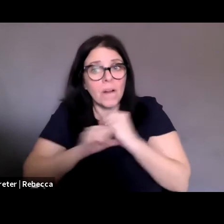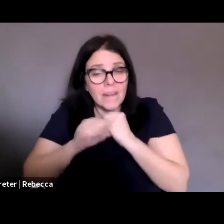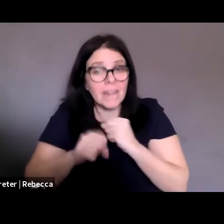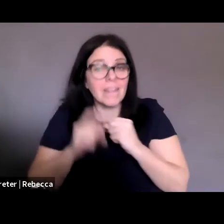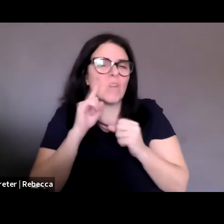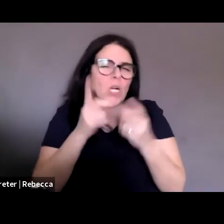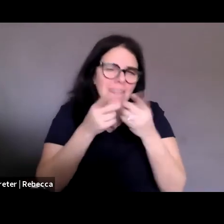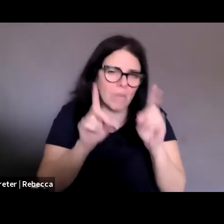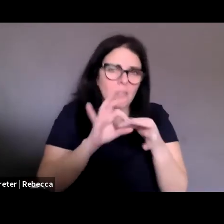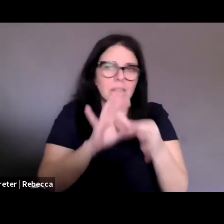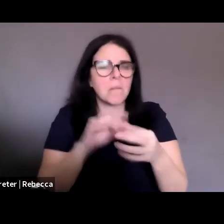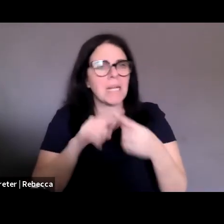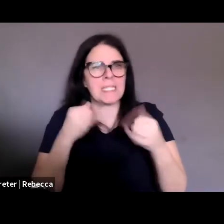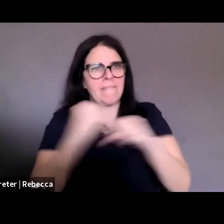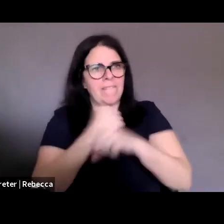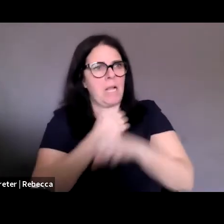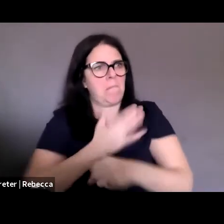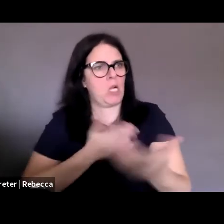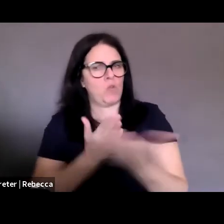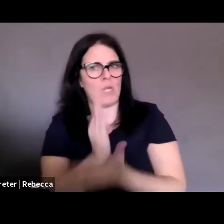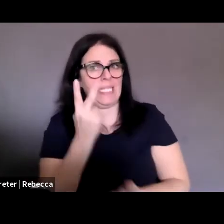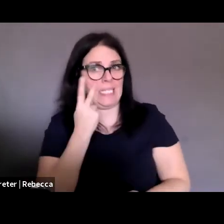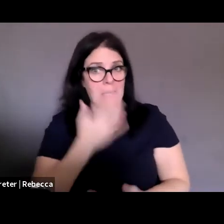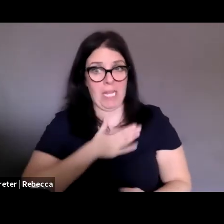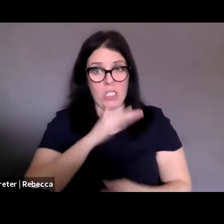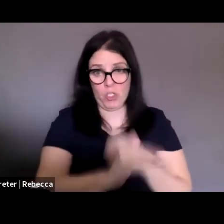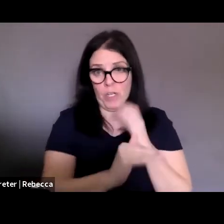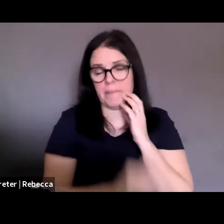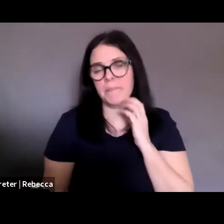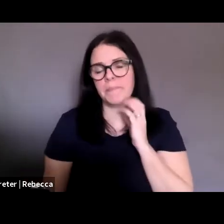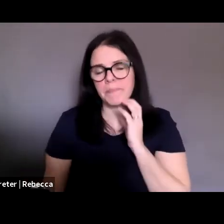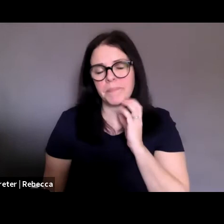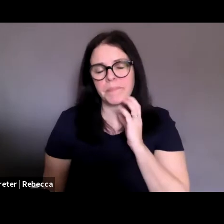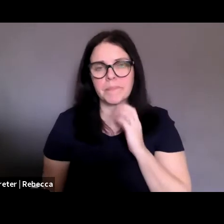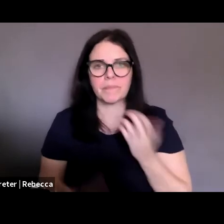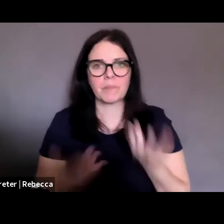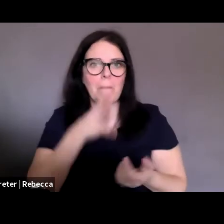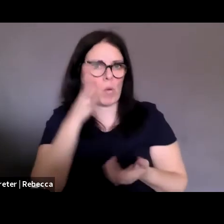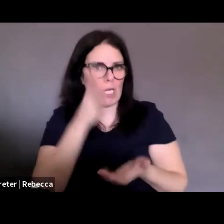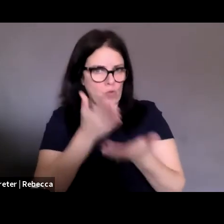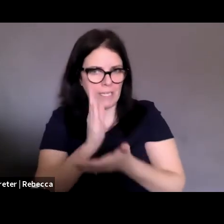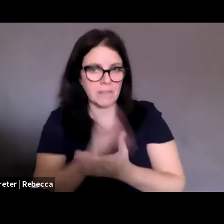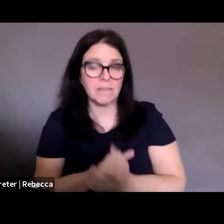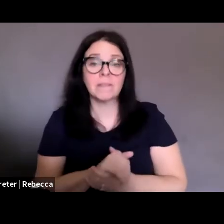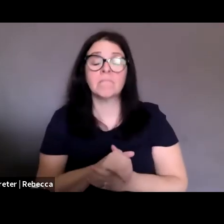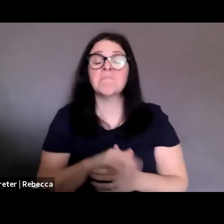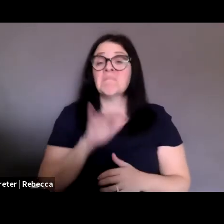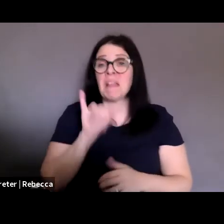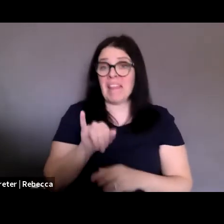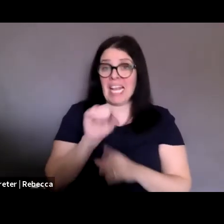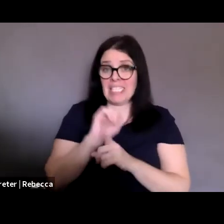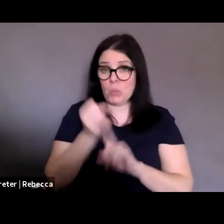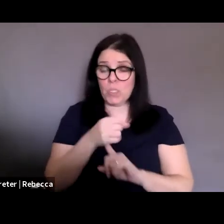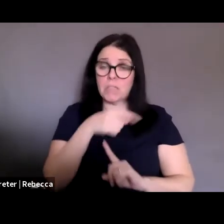to ensure his parental rights. And in this case, the evaluator was objective